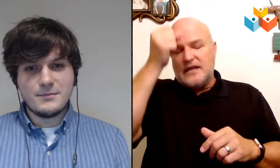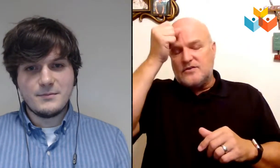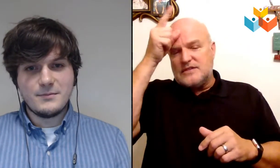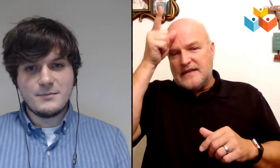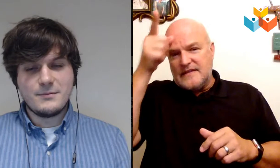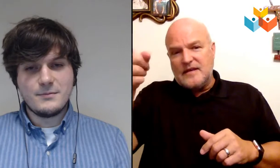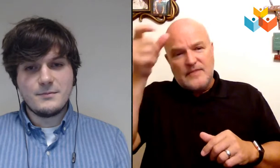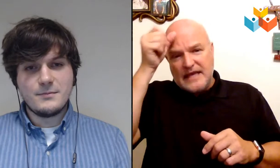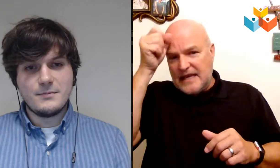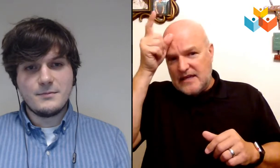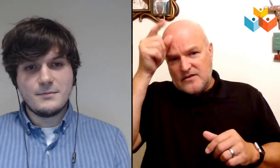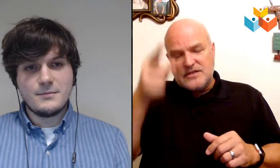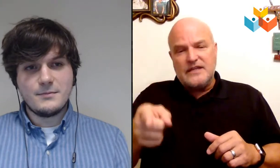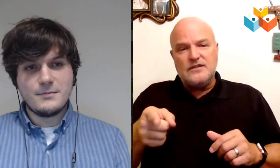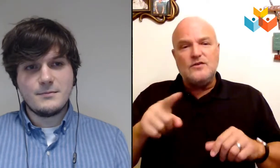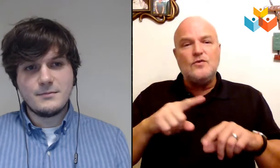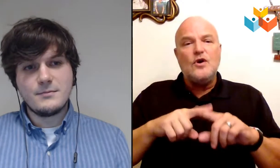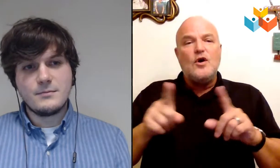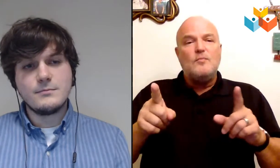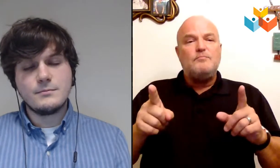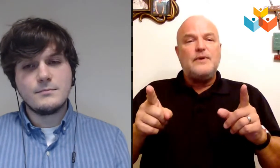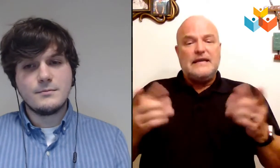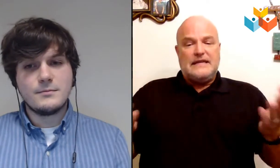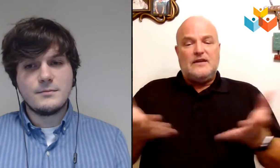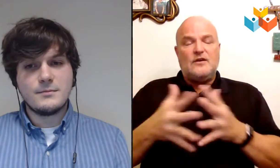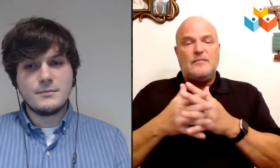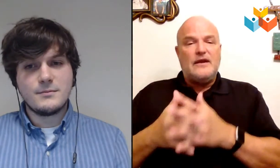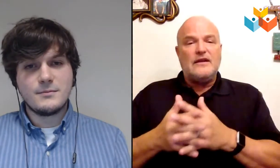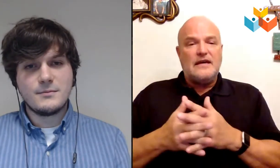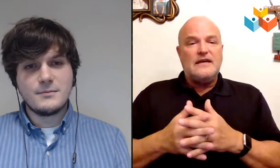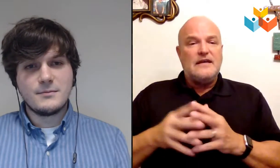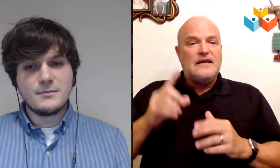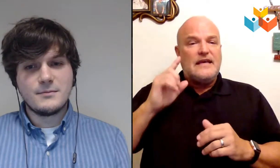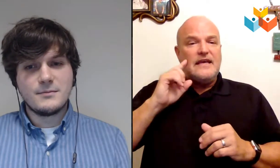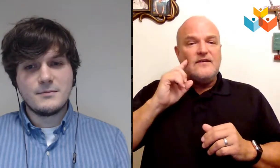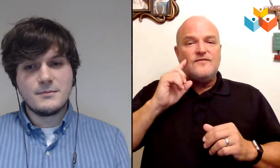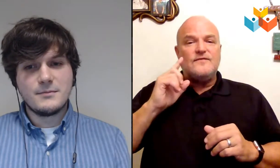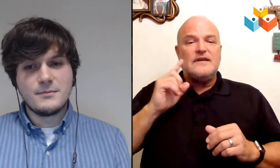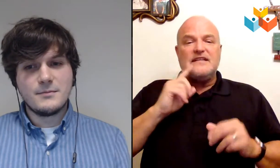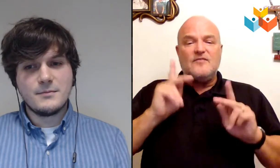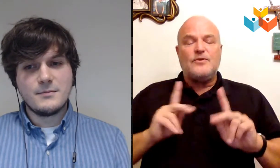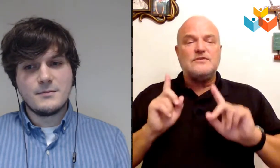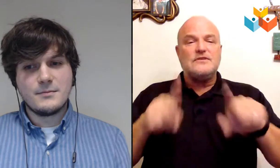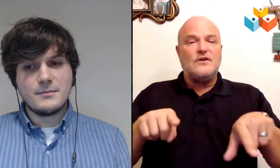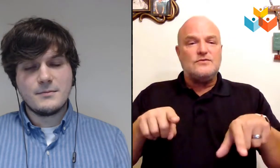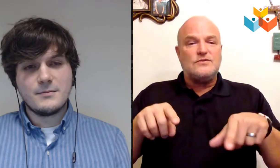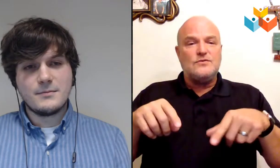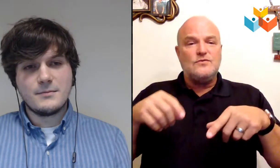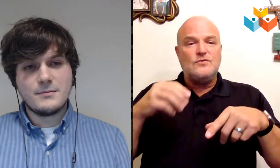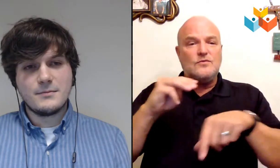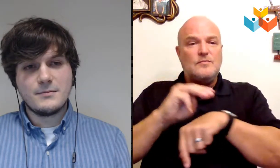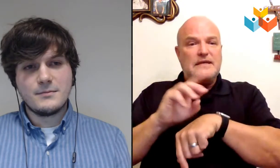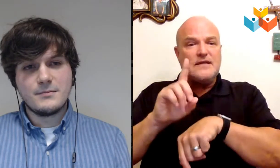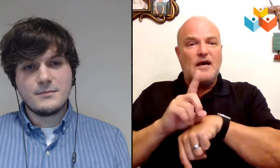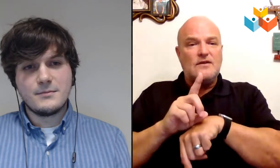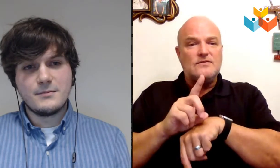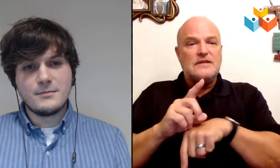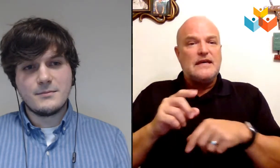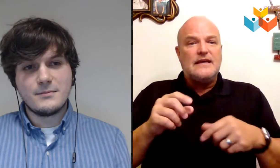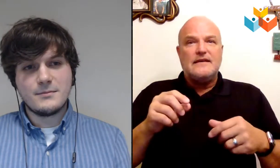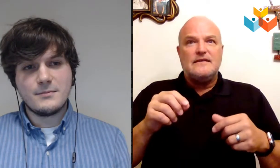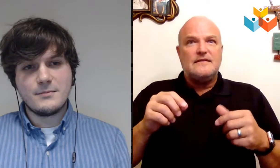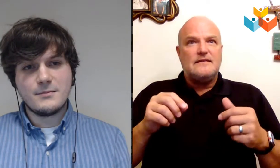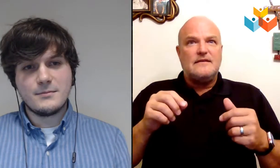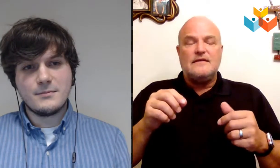You can't understand them, they can't understand you. But here in America, if a deaf person goes to